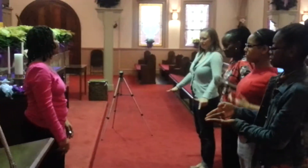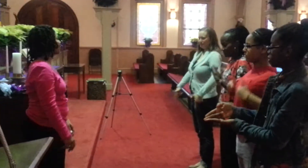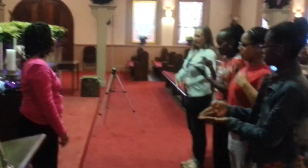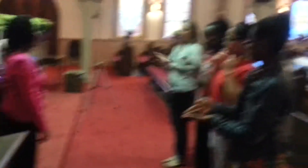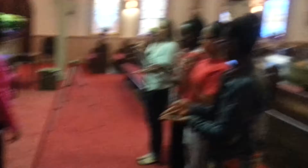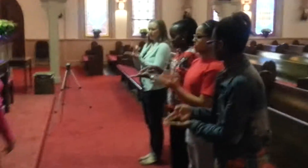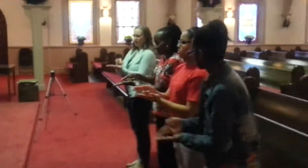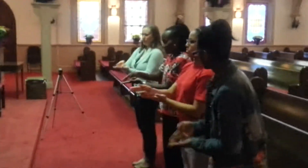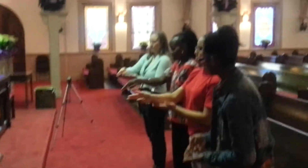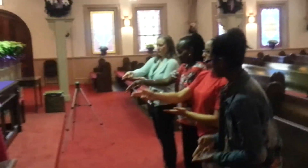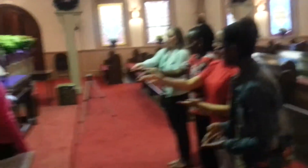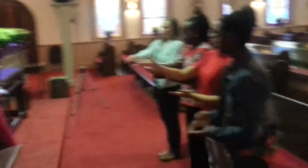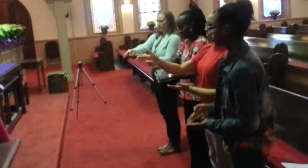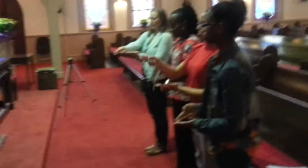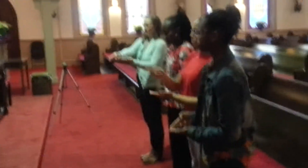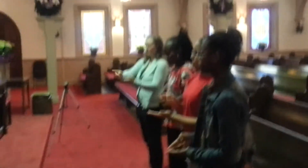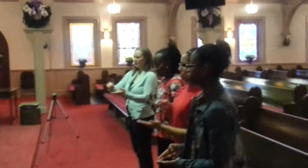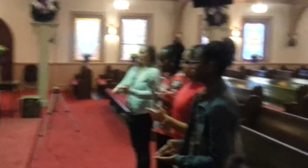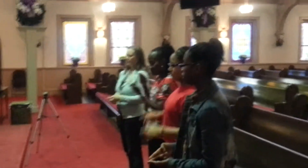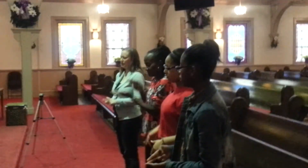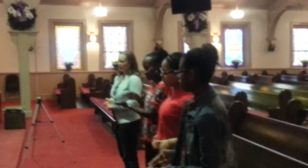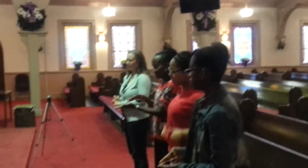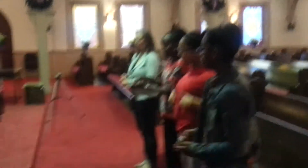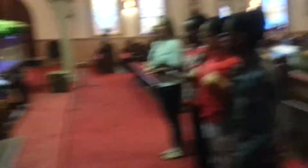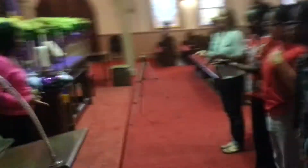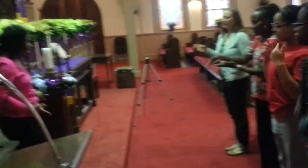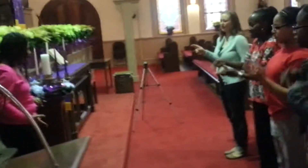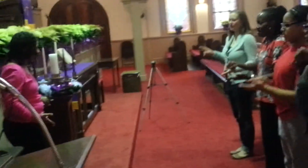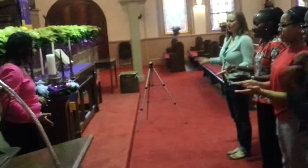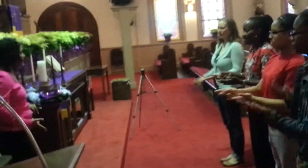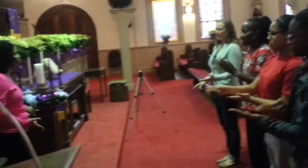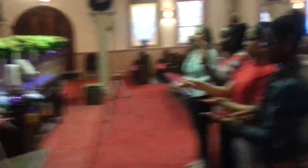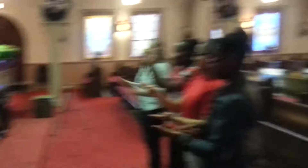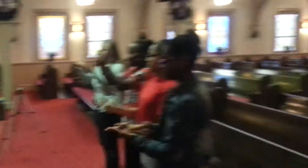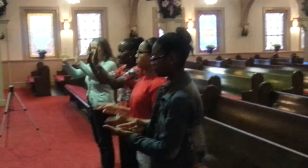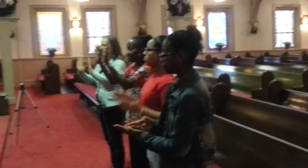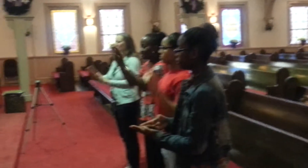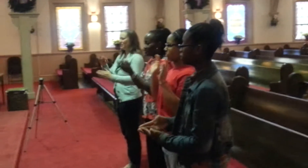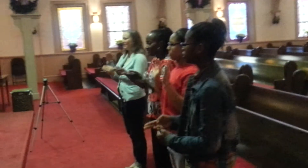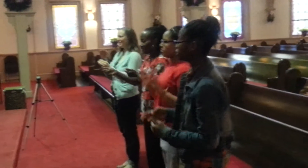Okay? So, what is he? Awesome ruler.